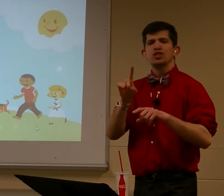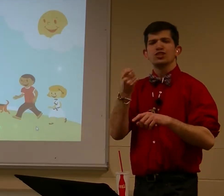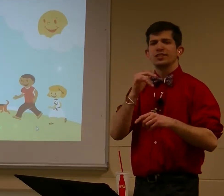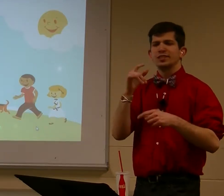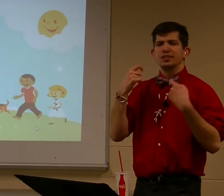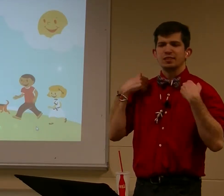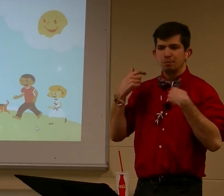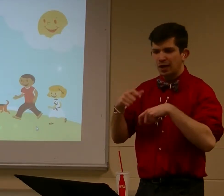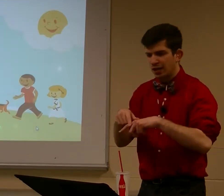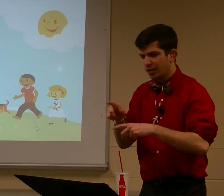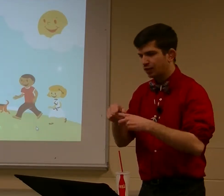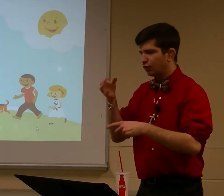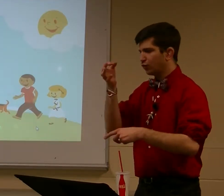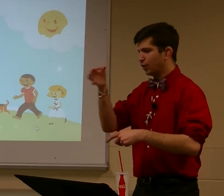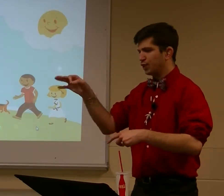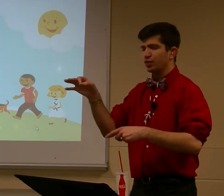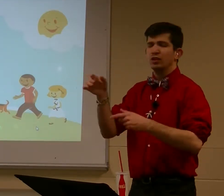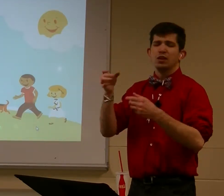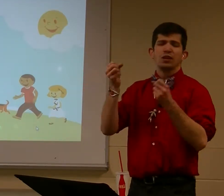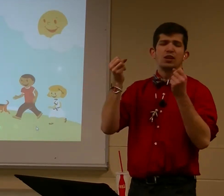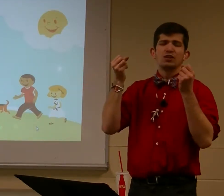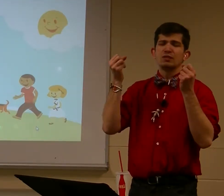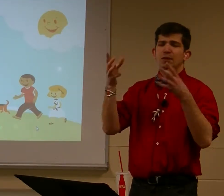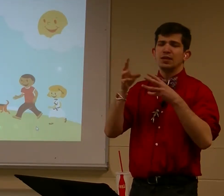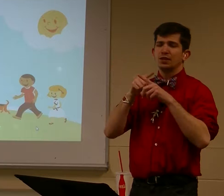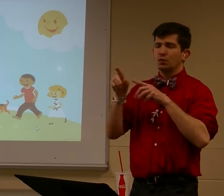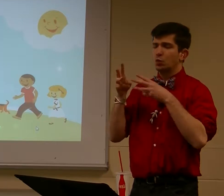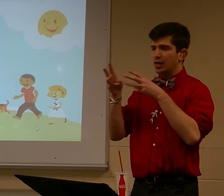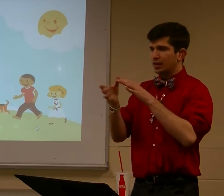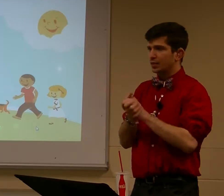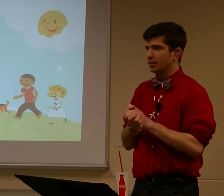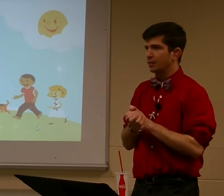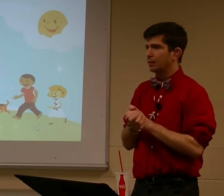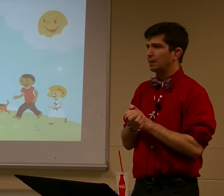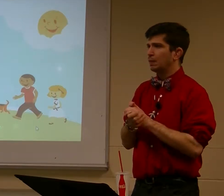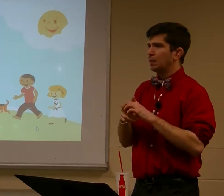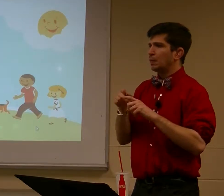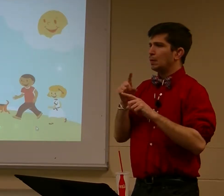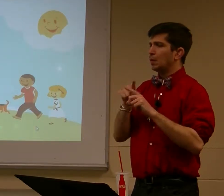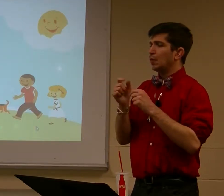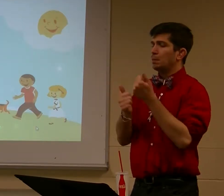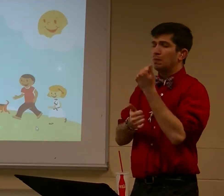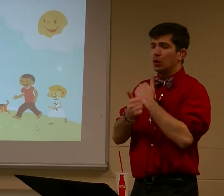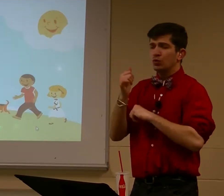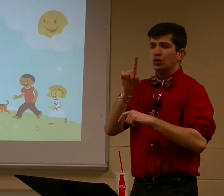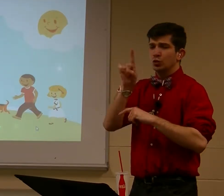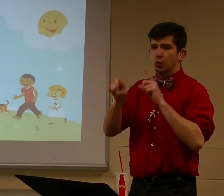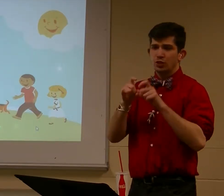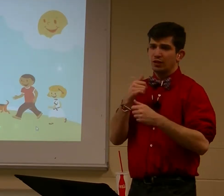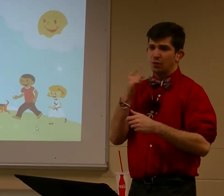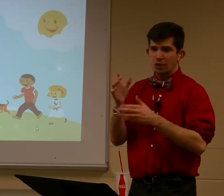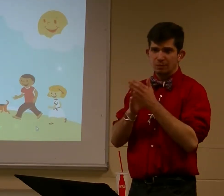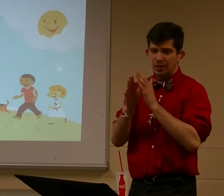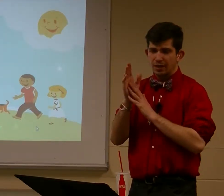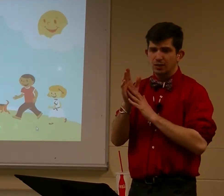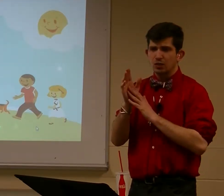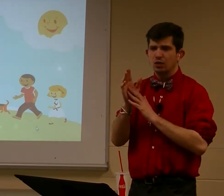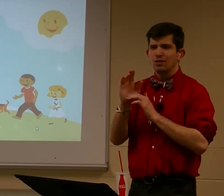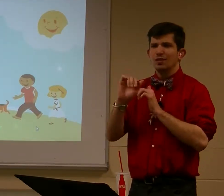just as a Spanish, French. There's many different ways. But the most question I've always been asked is,